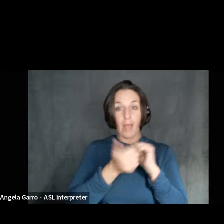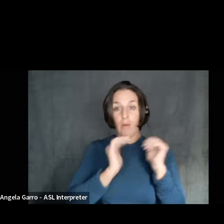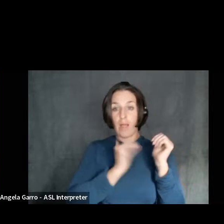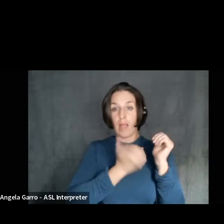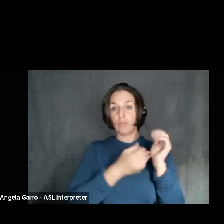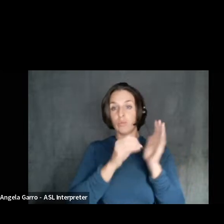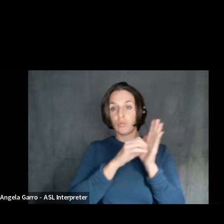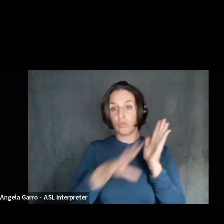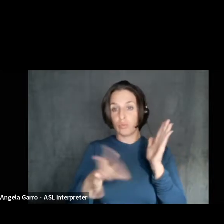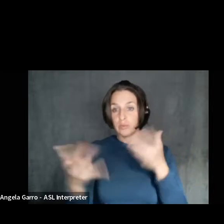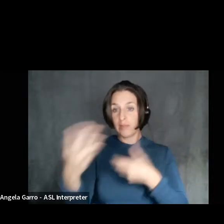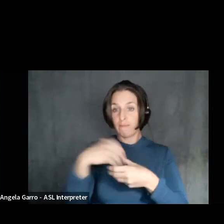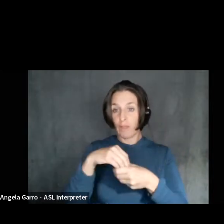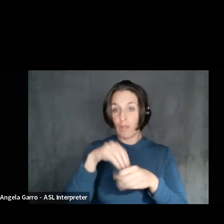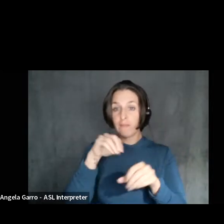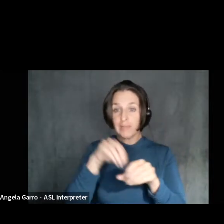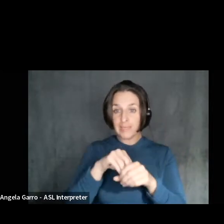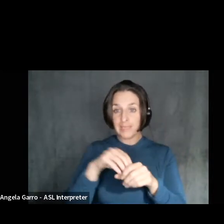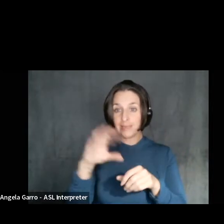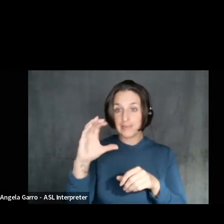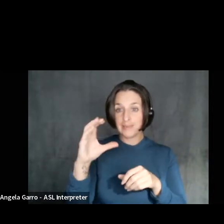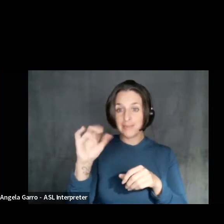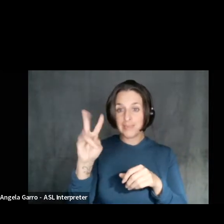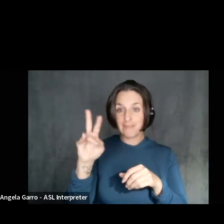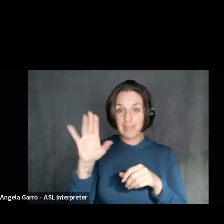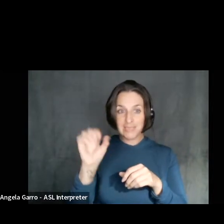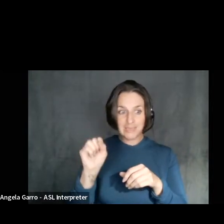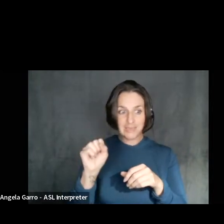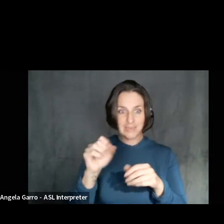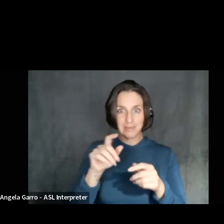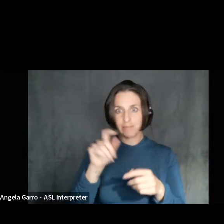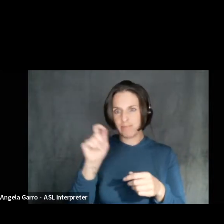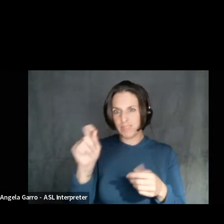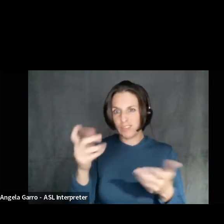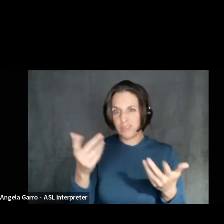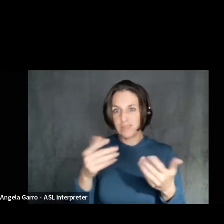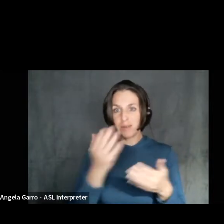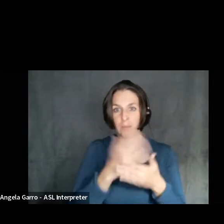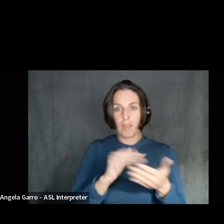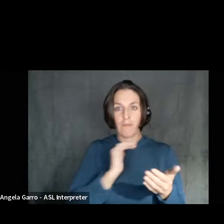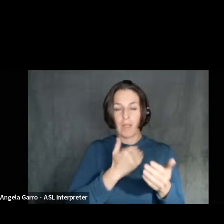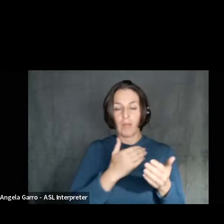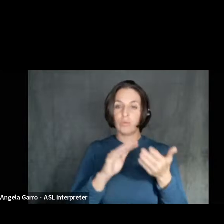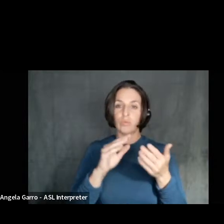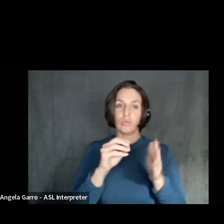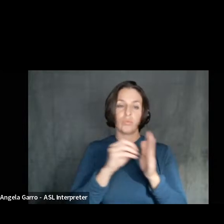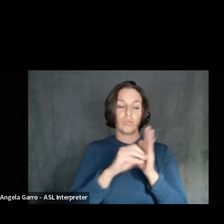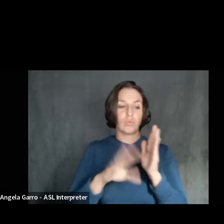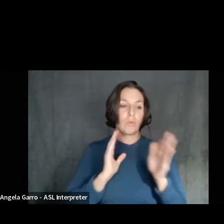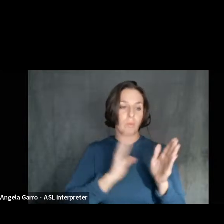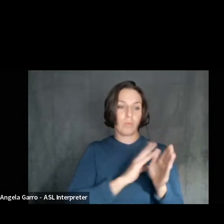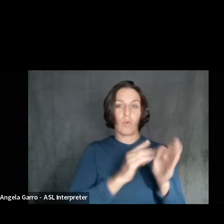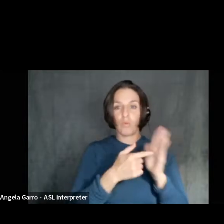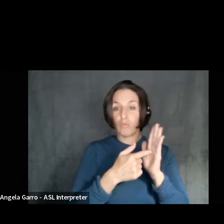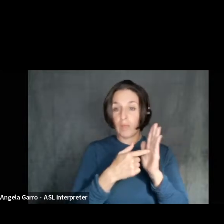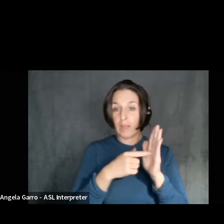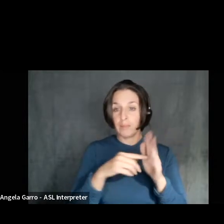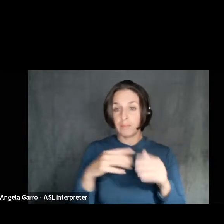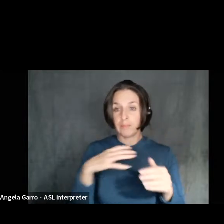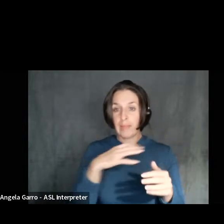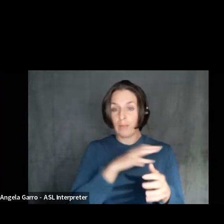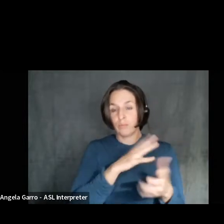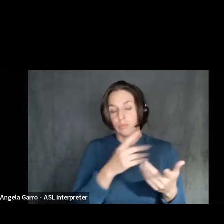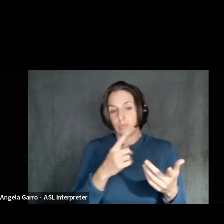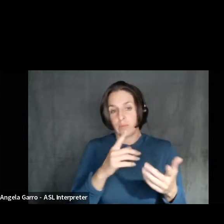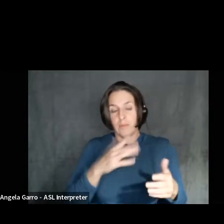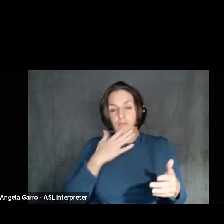in civics. Period, and they were part of our student board rep council. So that's excellent. I'm glad that we're